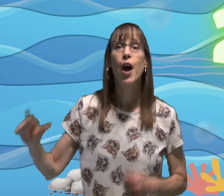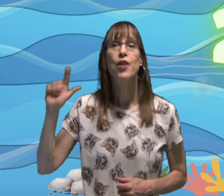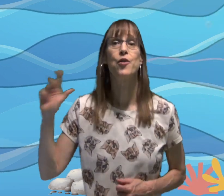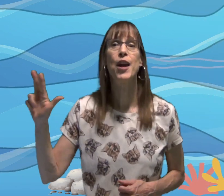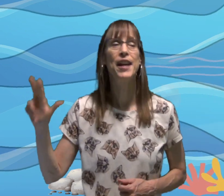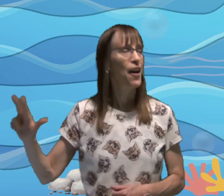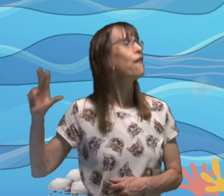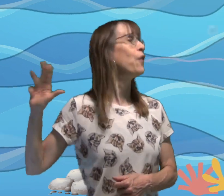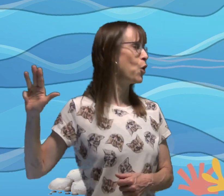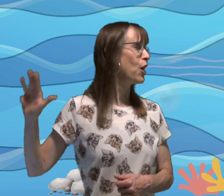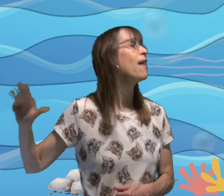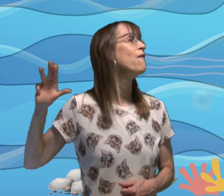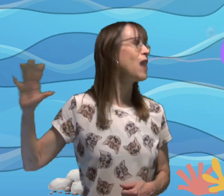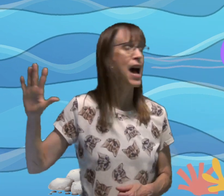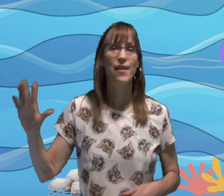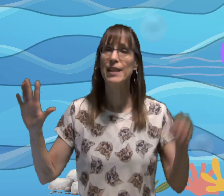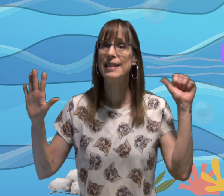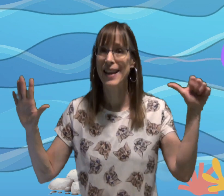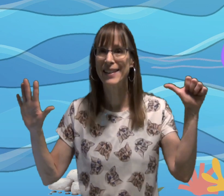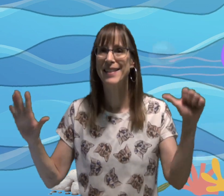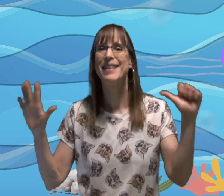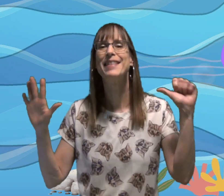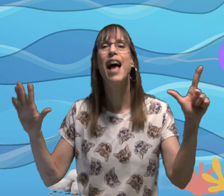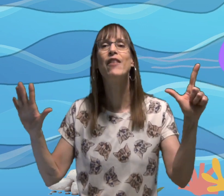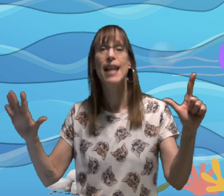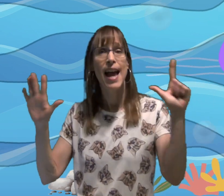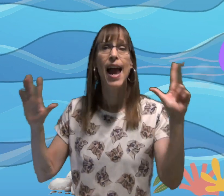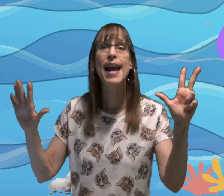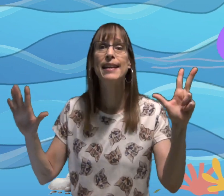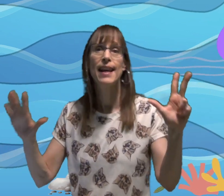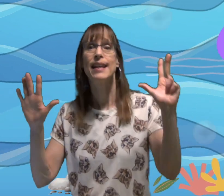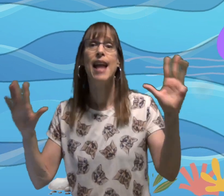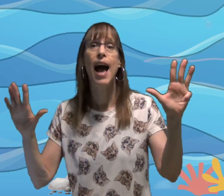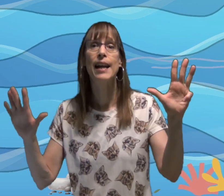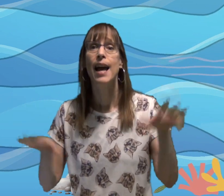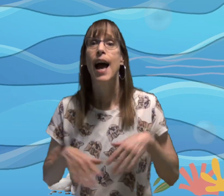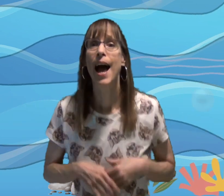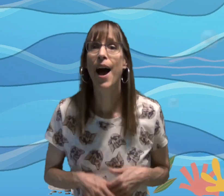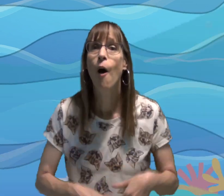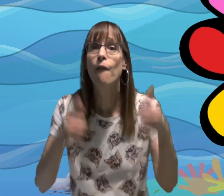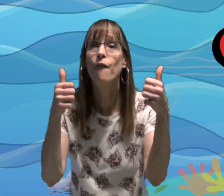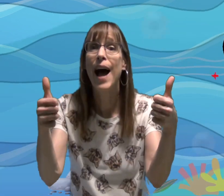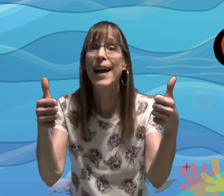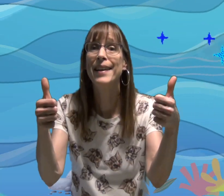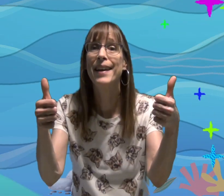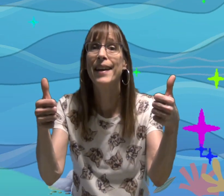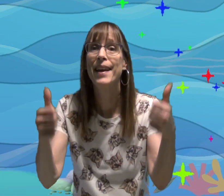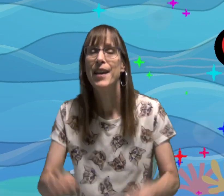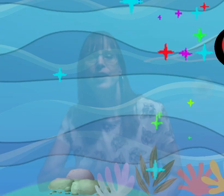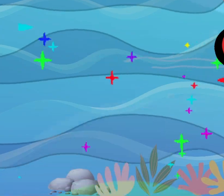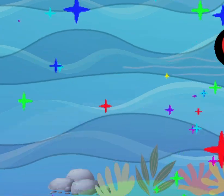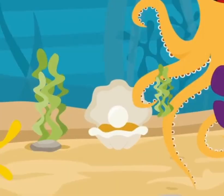two, three, four, five, six, seven, eight, nine. How